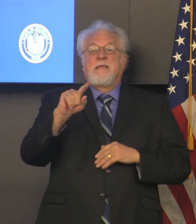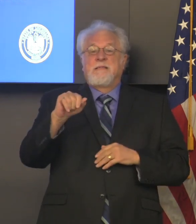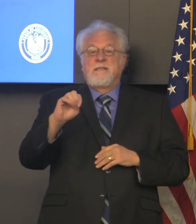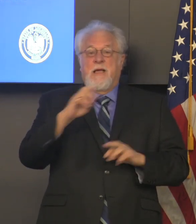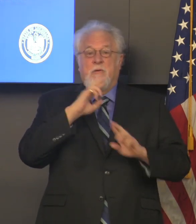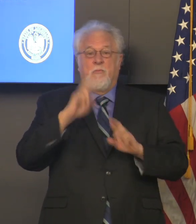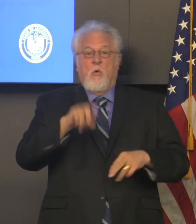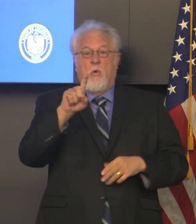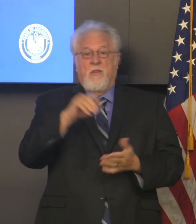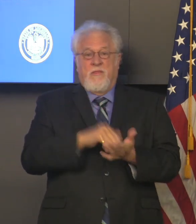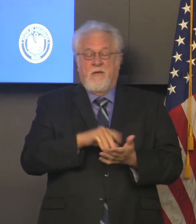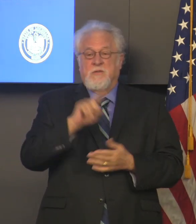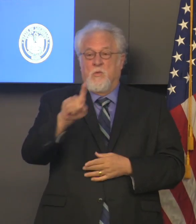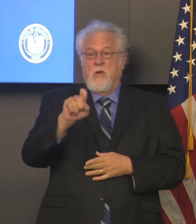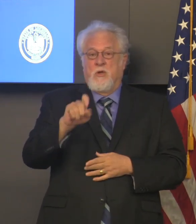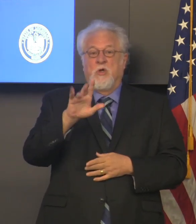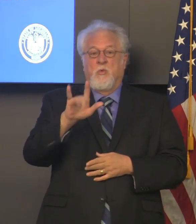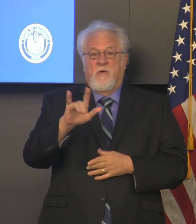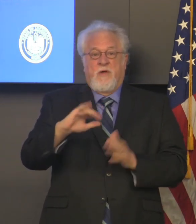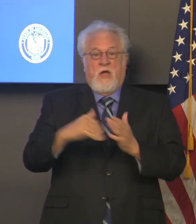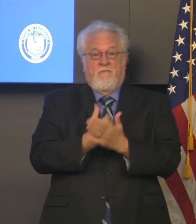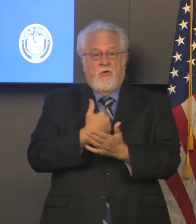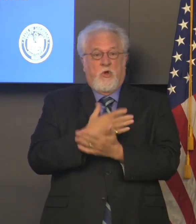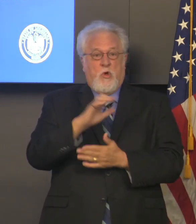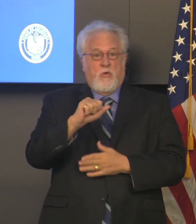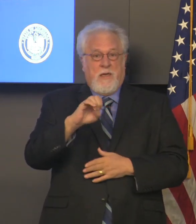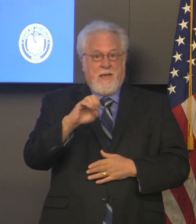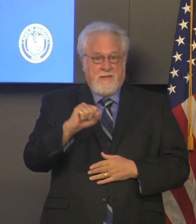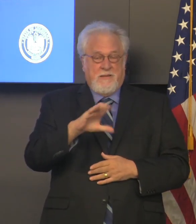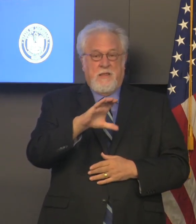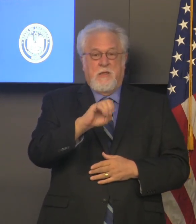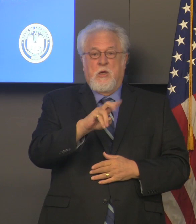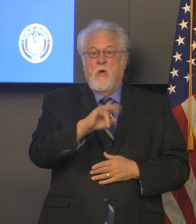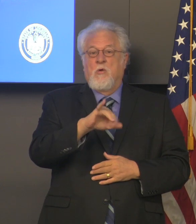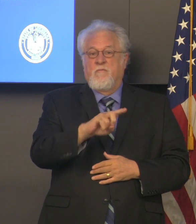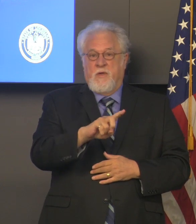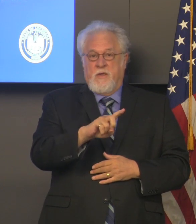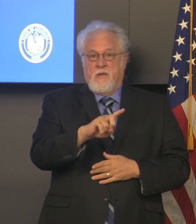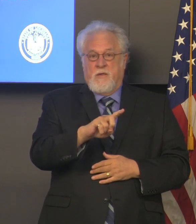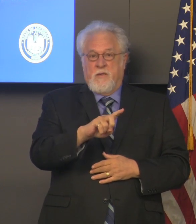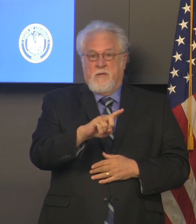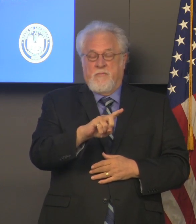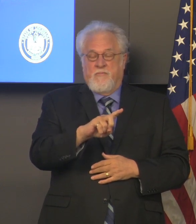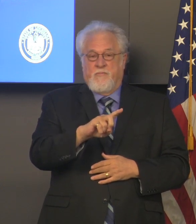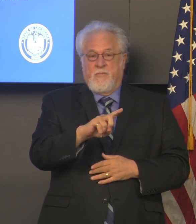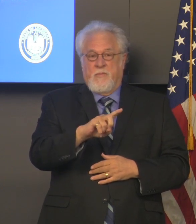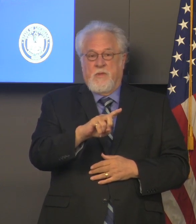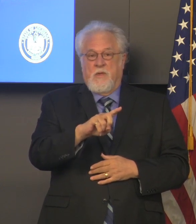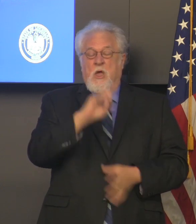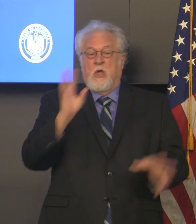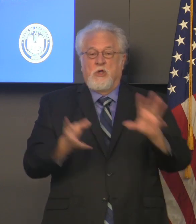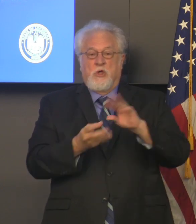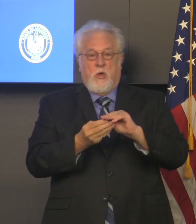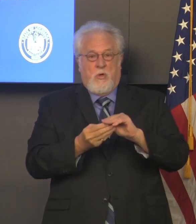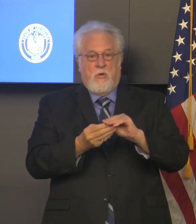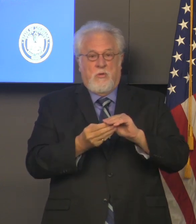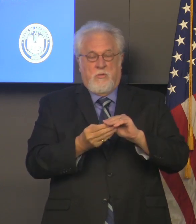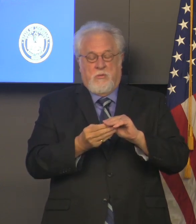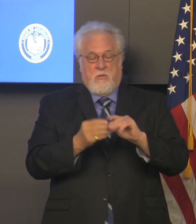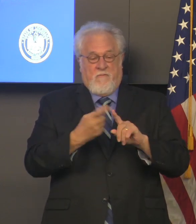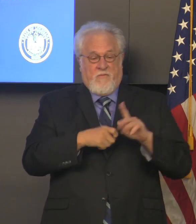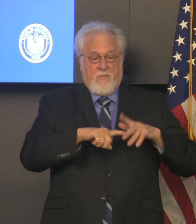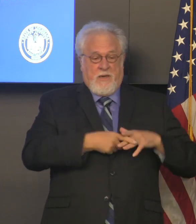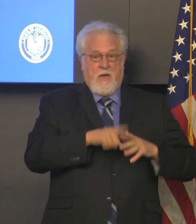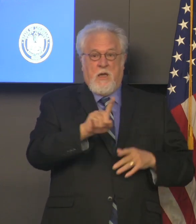reporting 1,125 new cases of COVID. That is a total now since the beginning